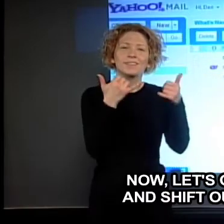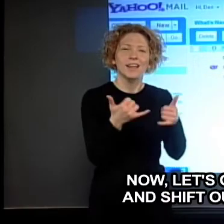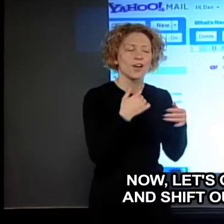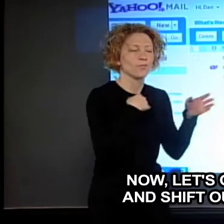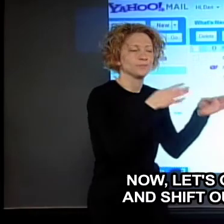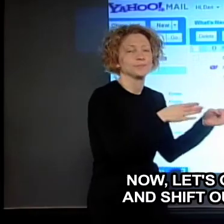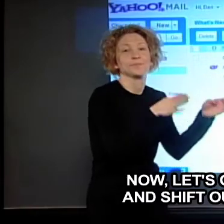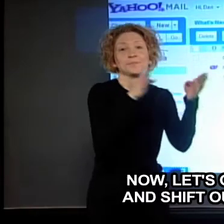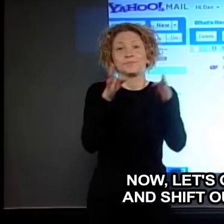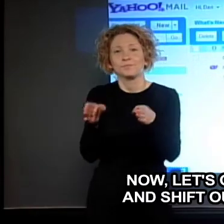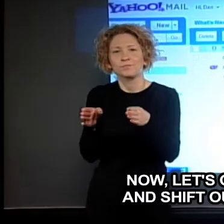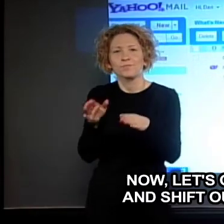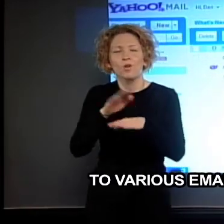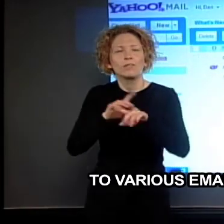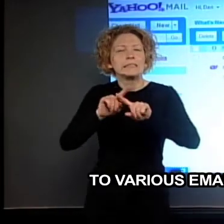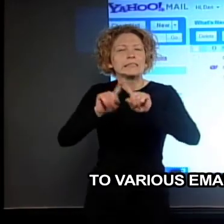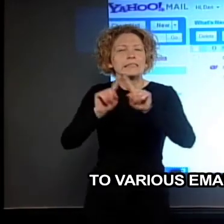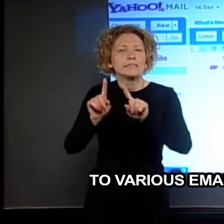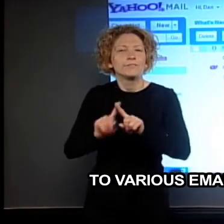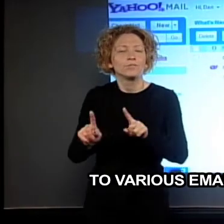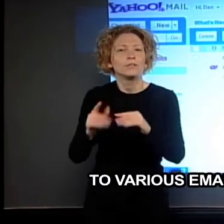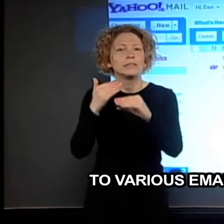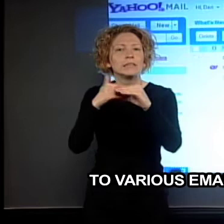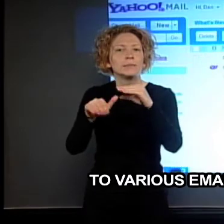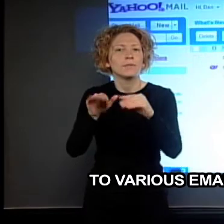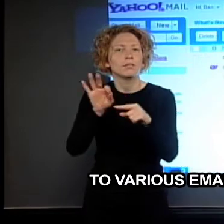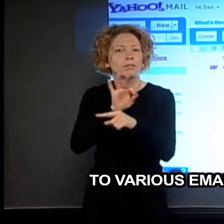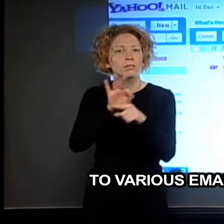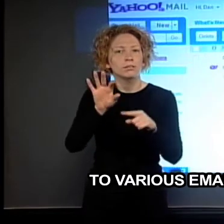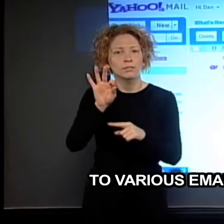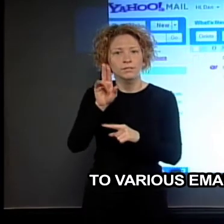Now, let's go ahead and shift our focus to various email functions.